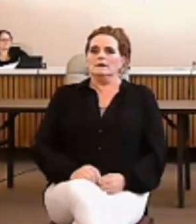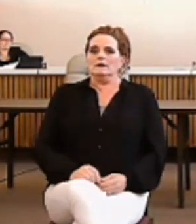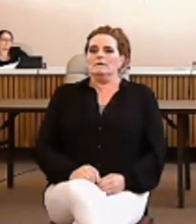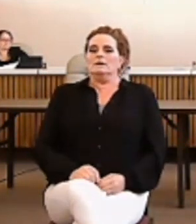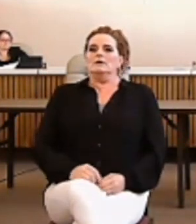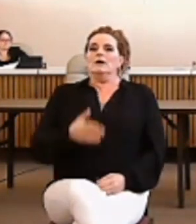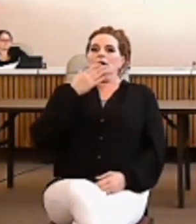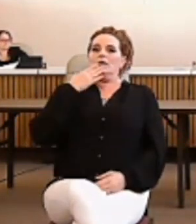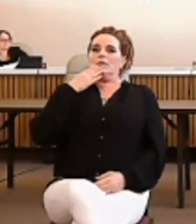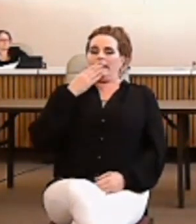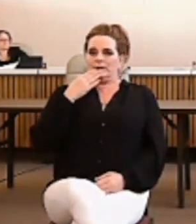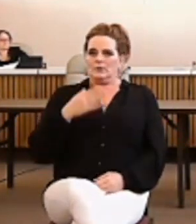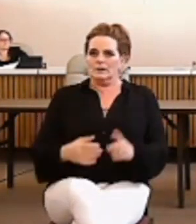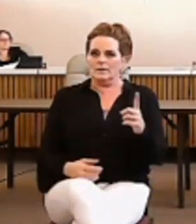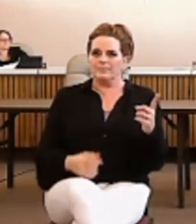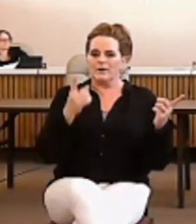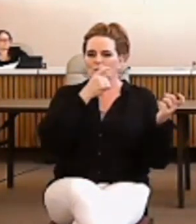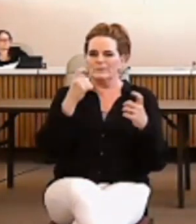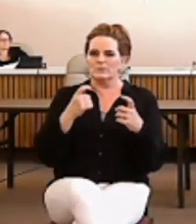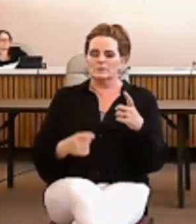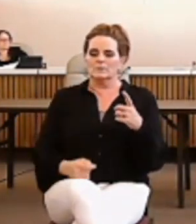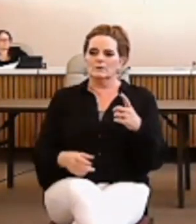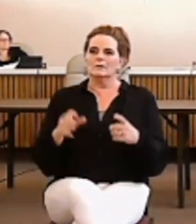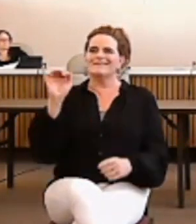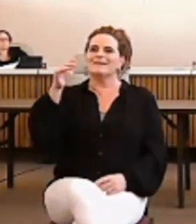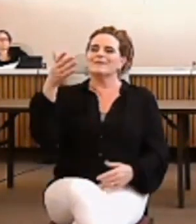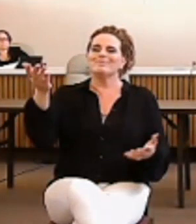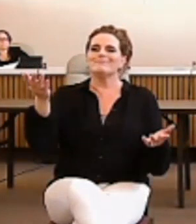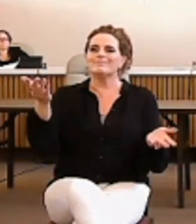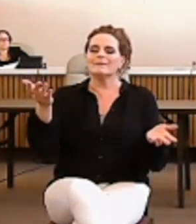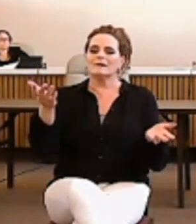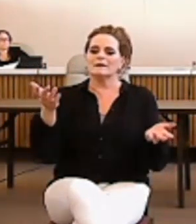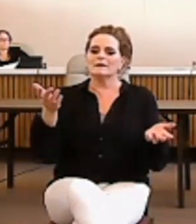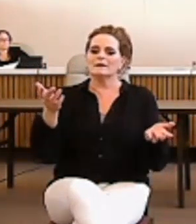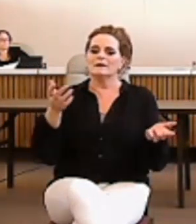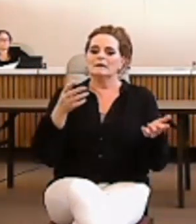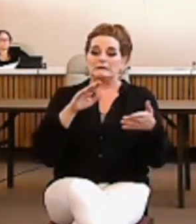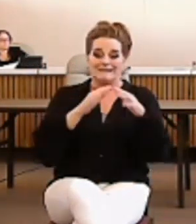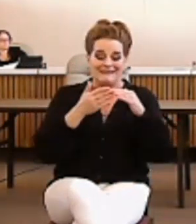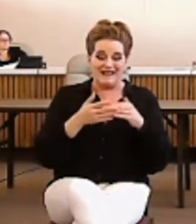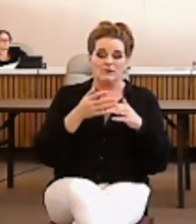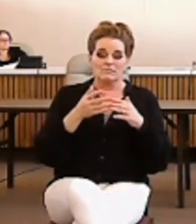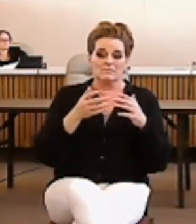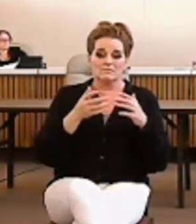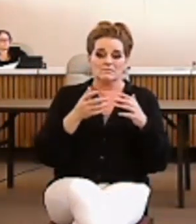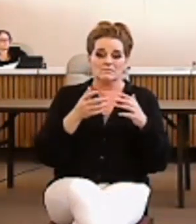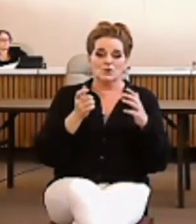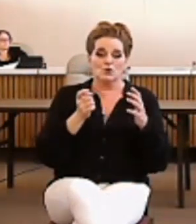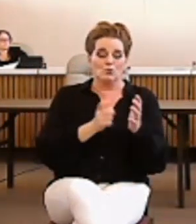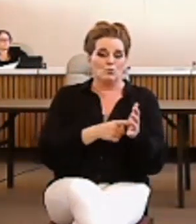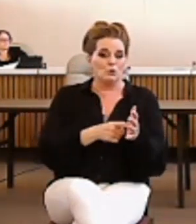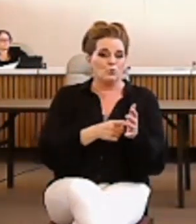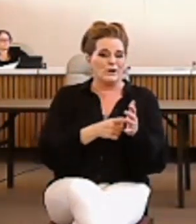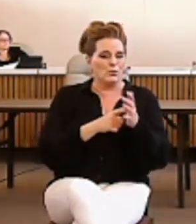Thank you for that. A question about that, is that kind of, does the town have to follow